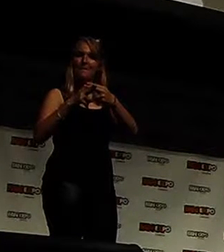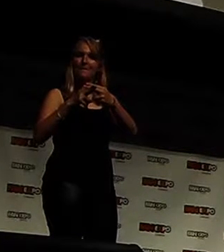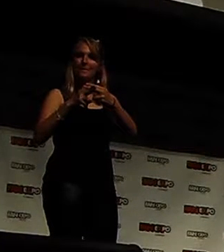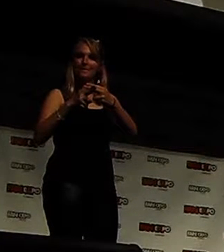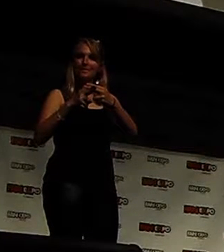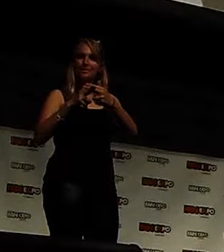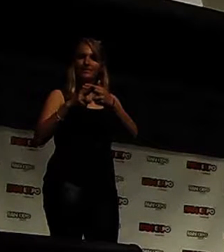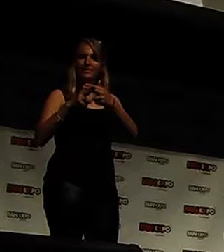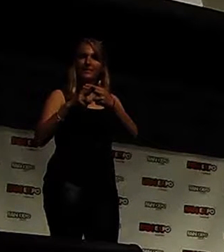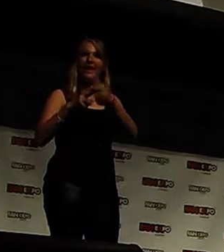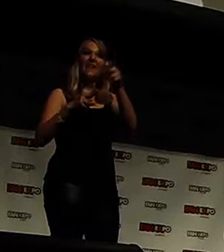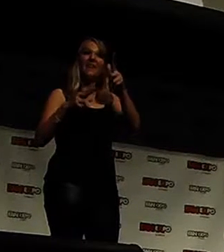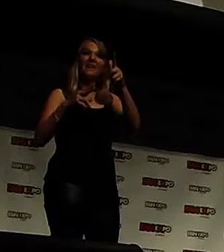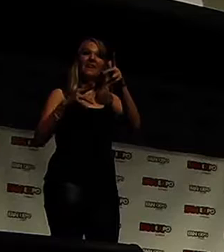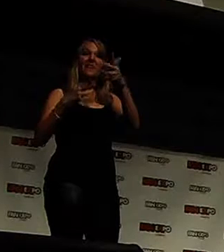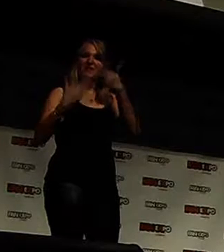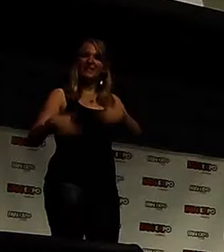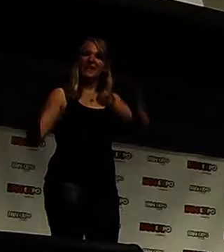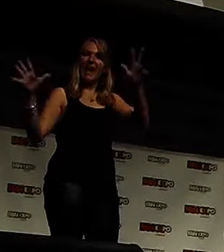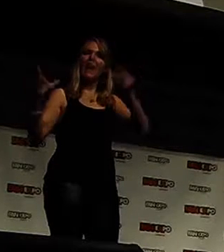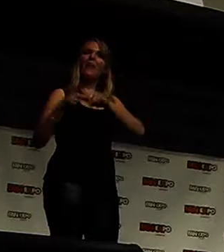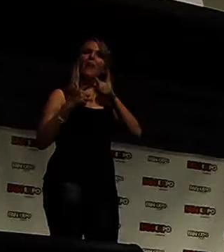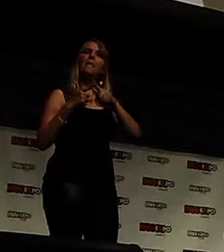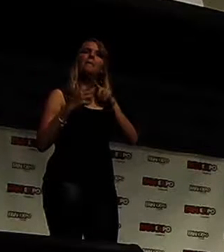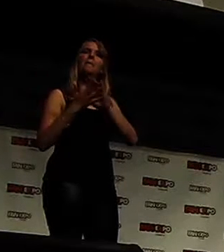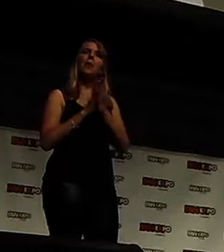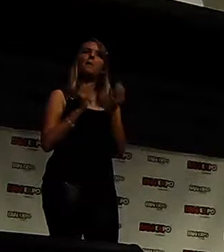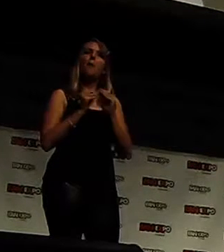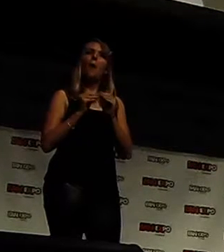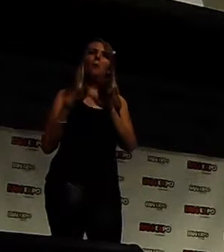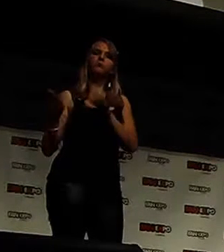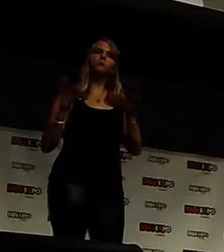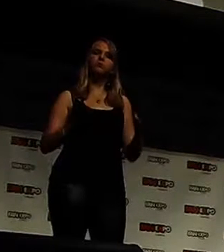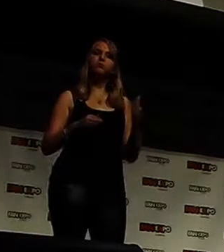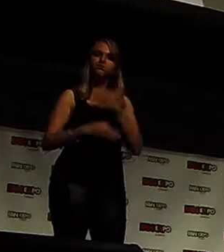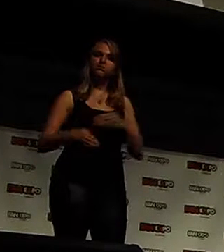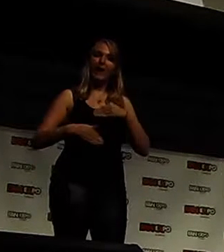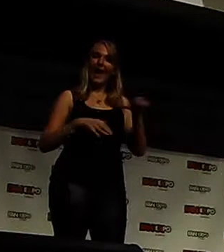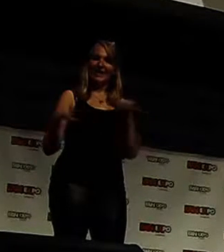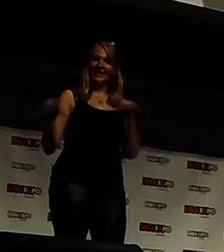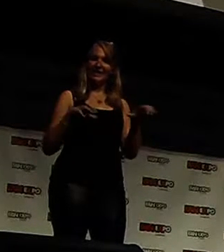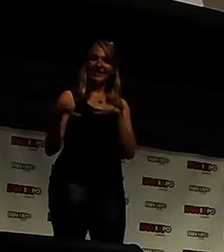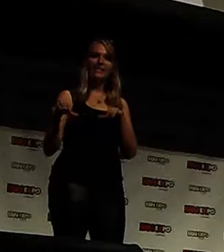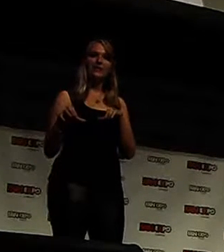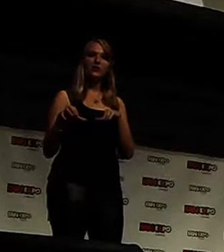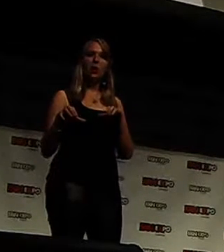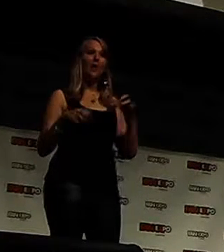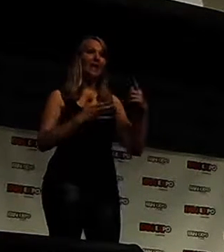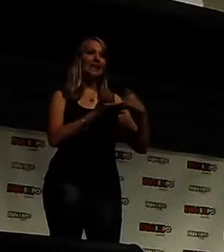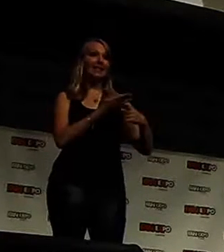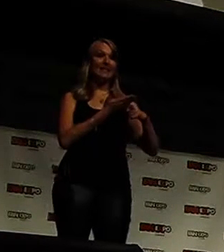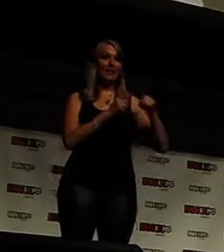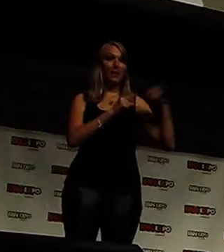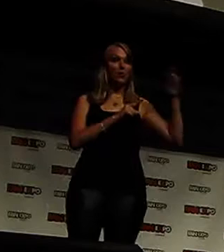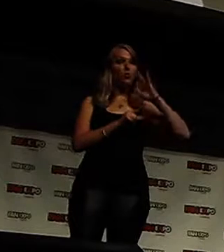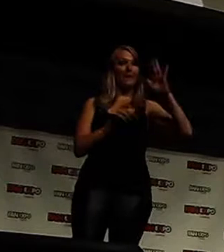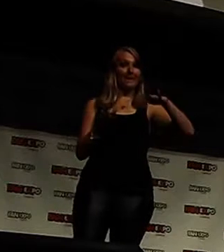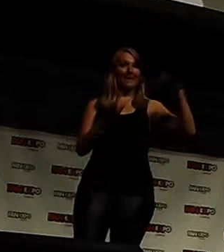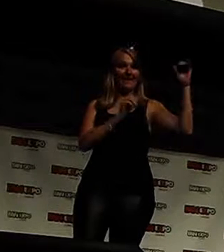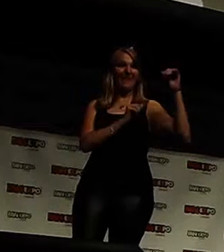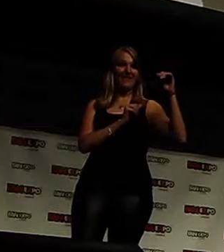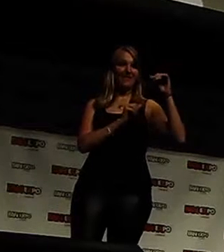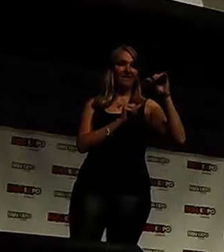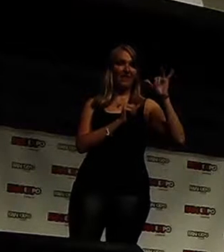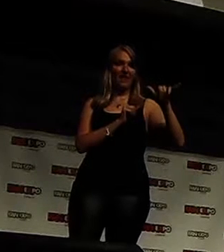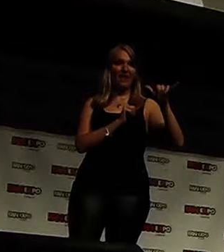done, they really kind of get into their leisure activities. And I know that there was a little bit of discussion about you leaving the series. And I'm wondering, after